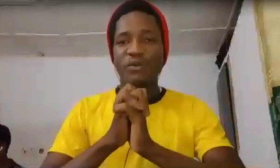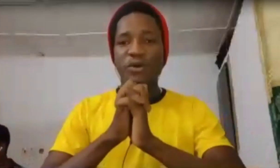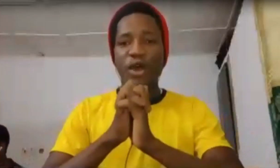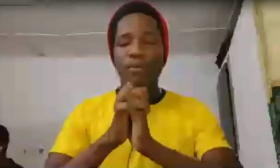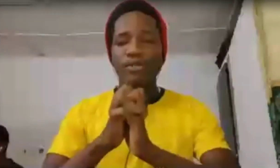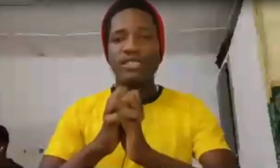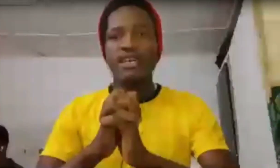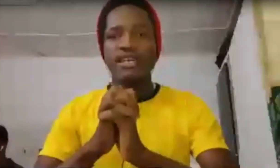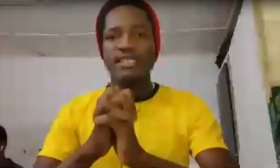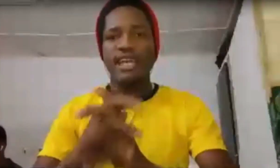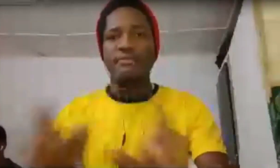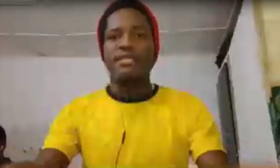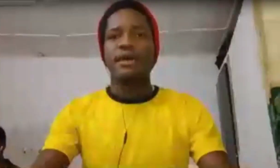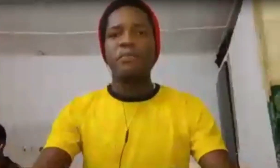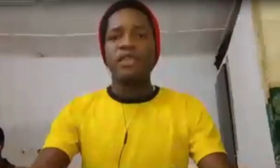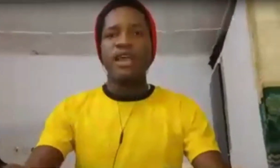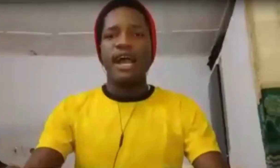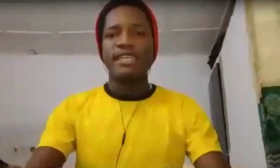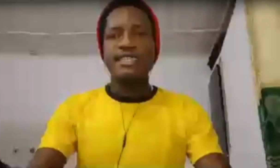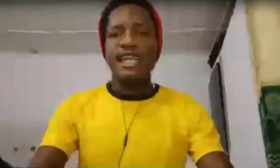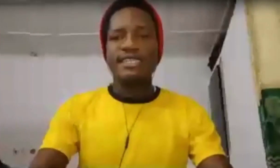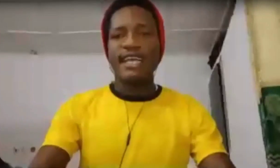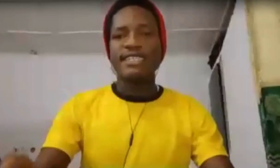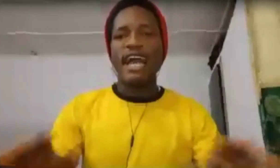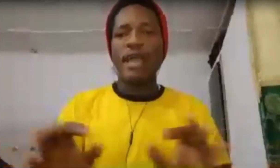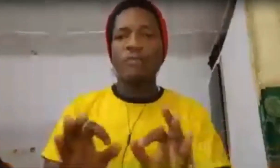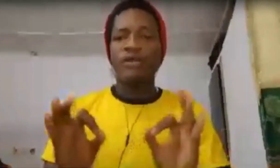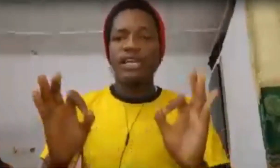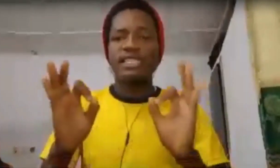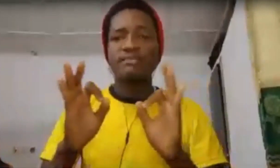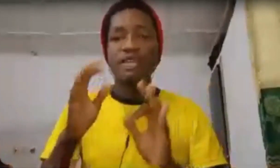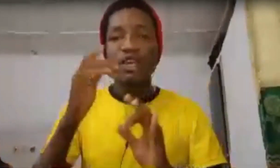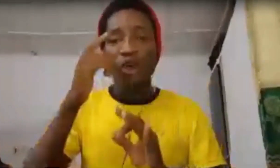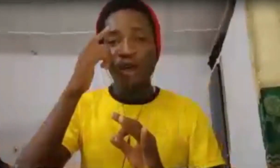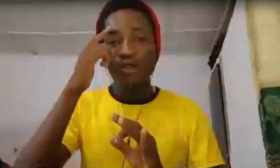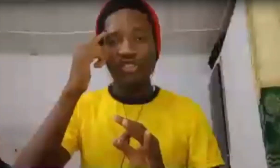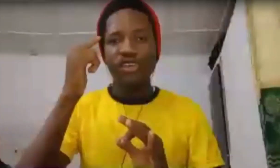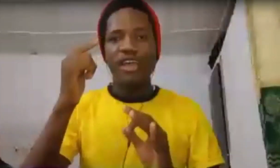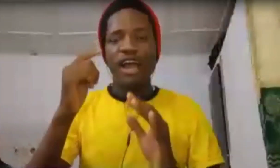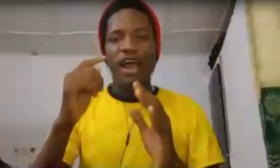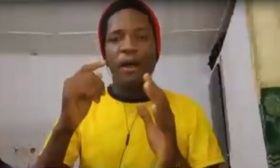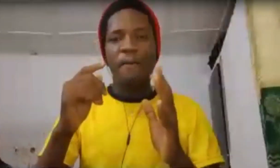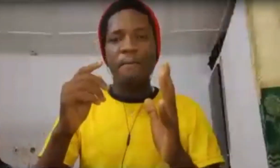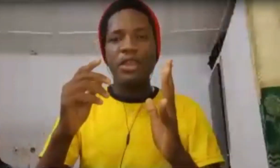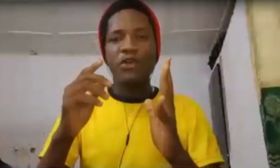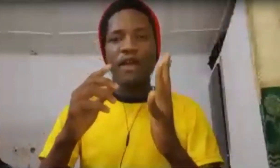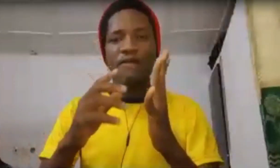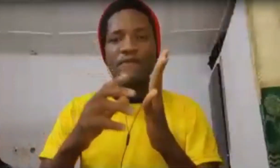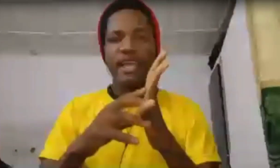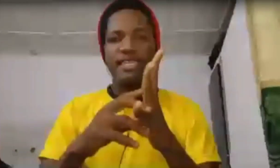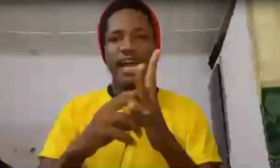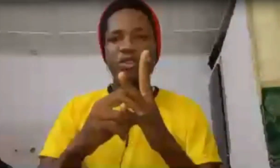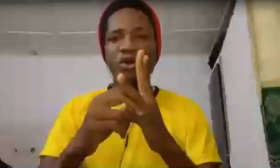that will help us sign better. And these exercises are important because many of our fingers are